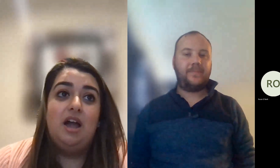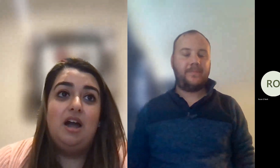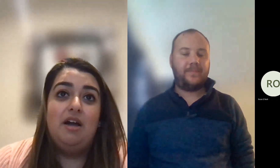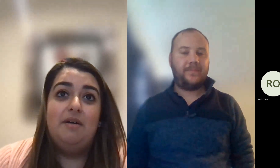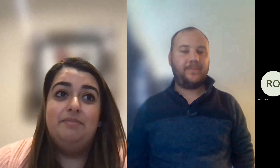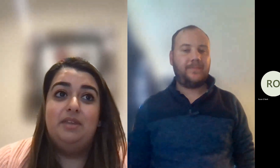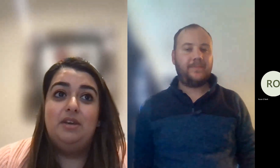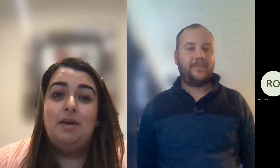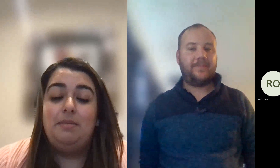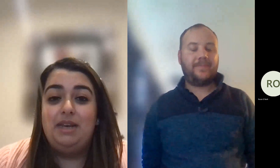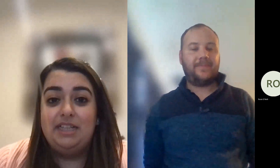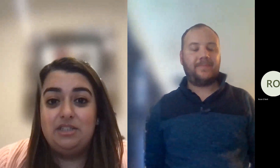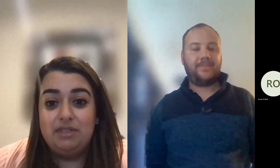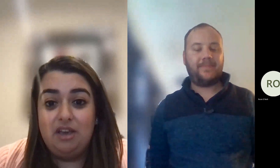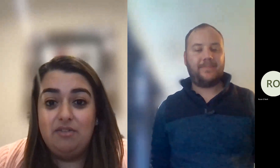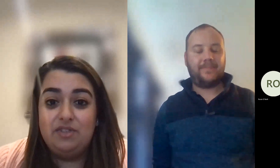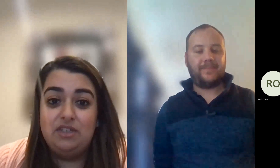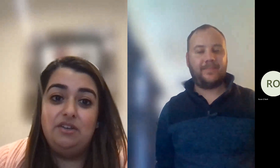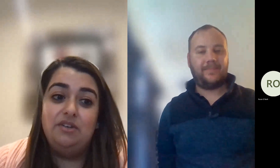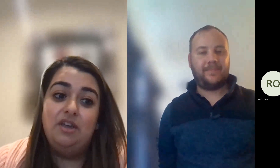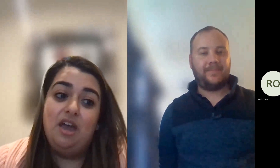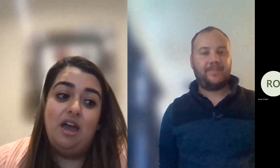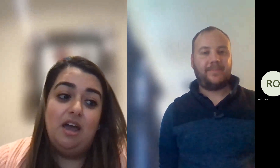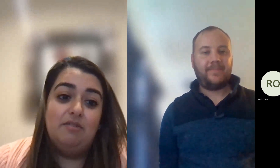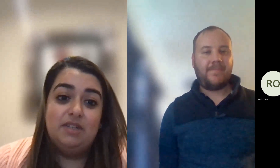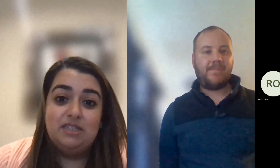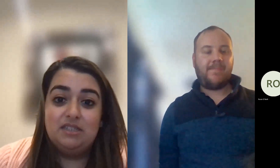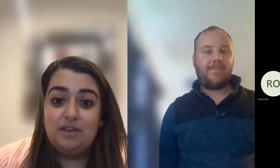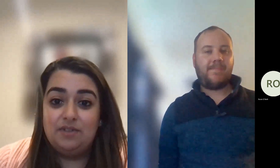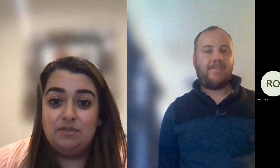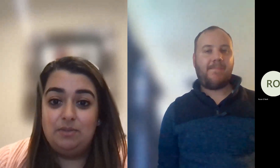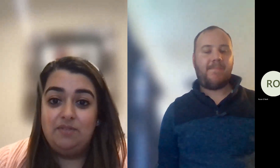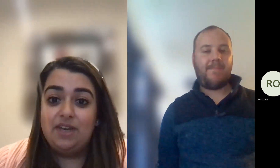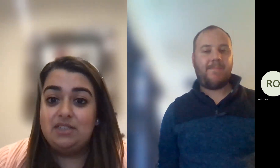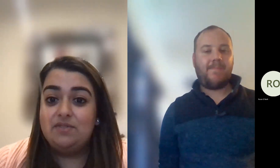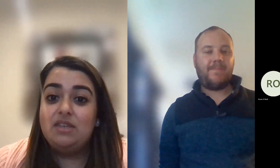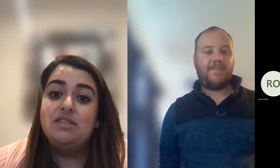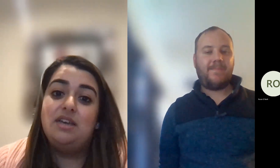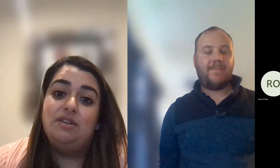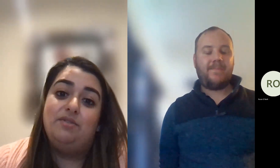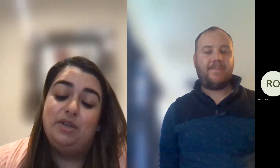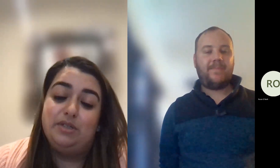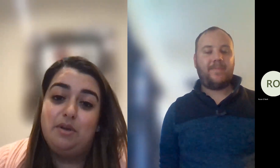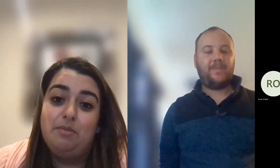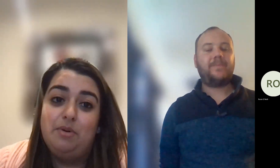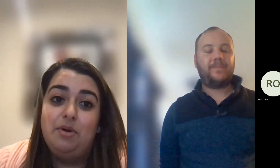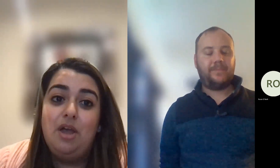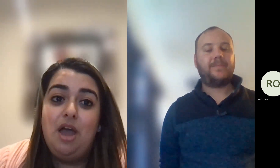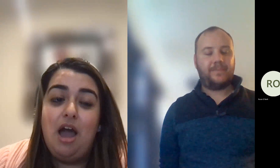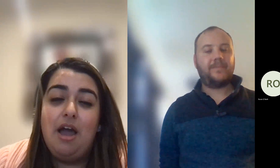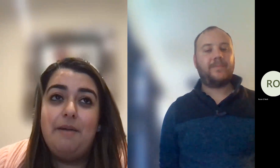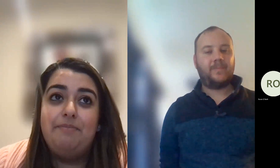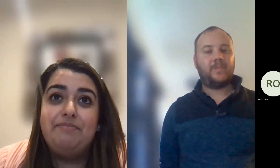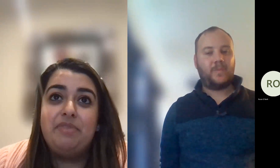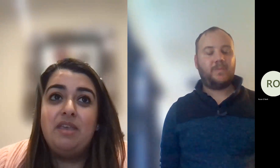or maybe later in the afternoon a resident suffers from the effects of sundowning, for